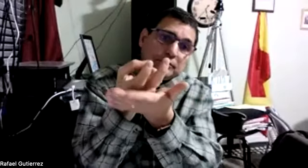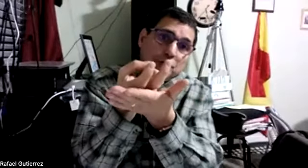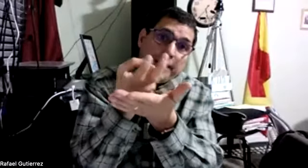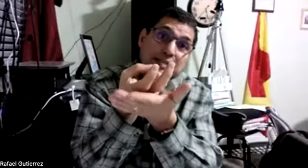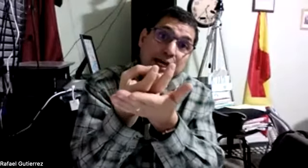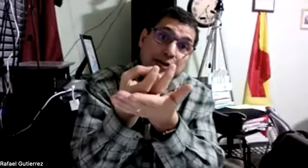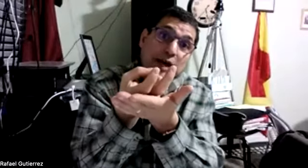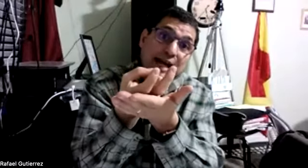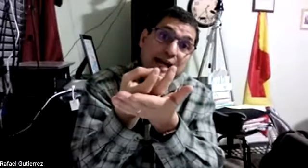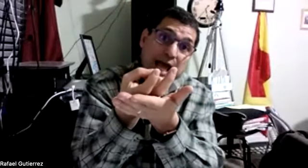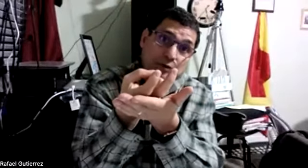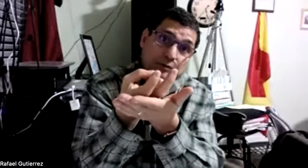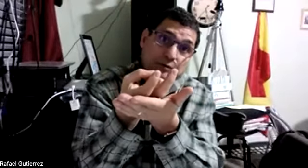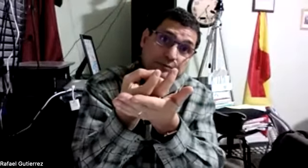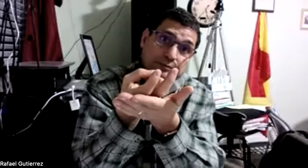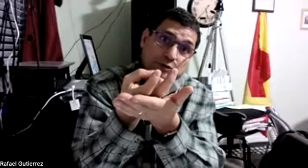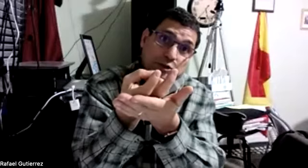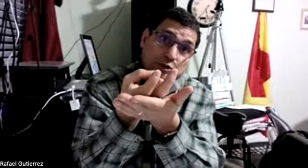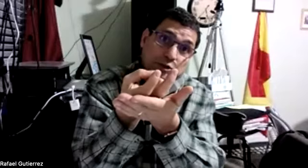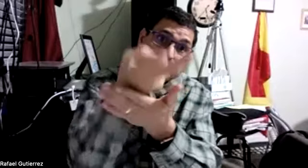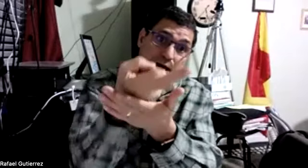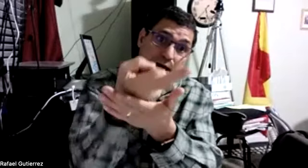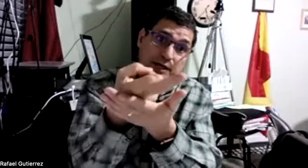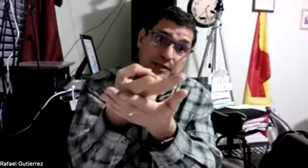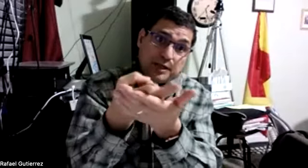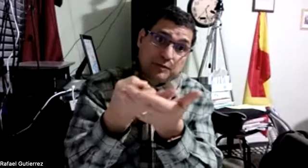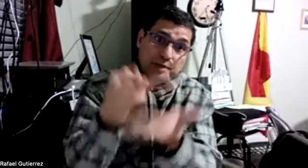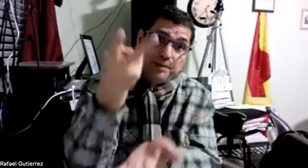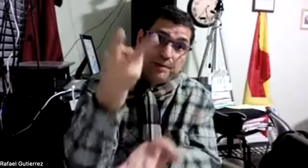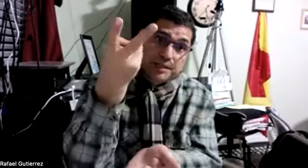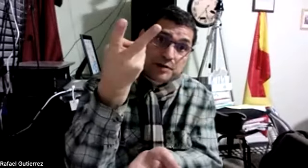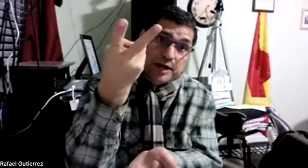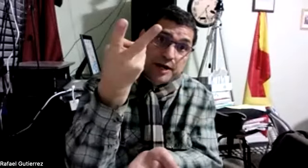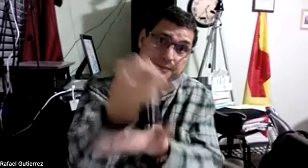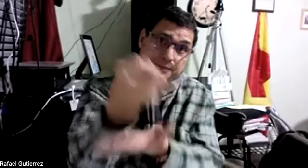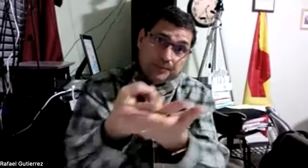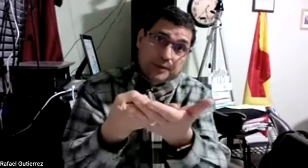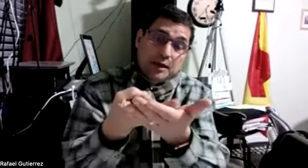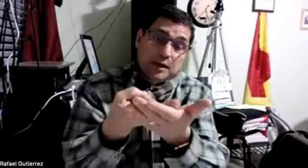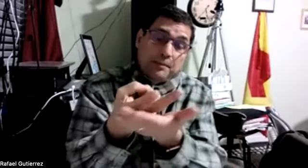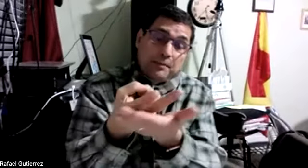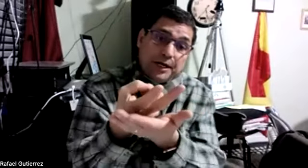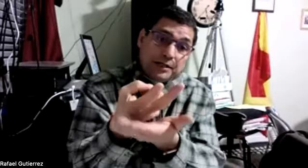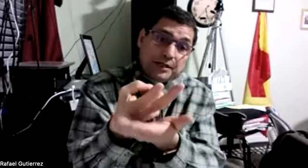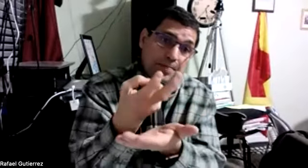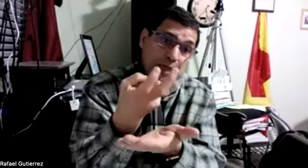on your hands like you are lie down. You remember lie down like this with a B straight? Mm-hmm. But